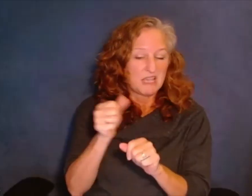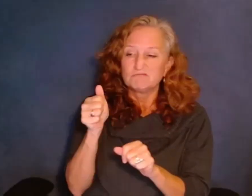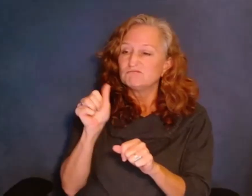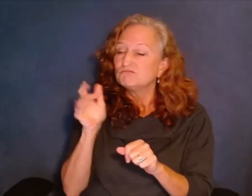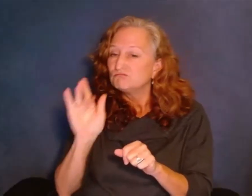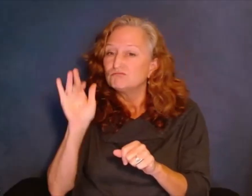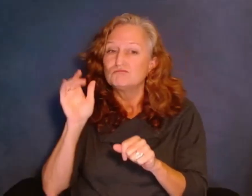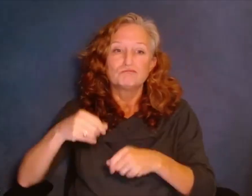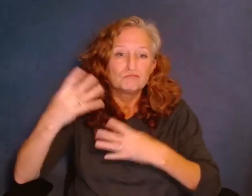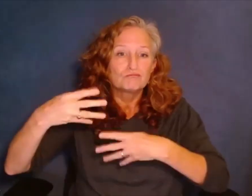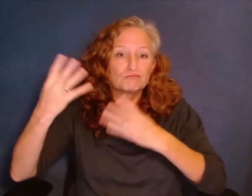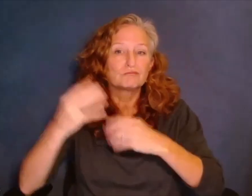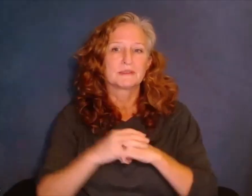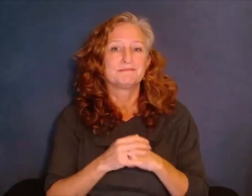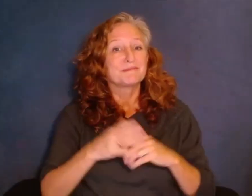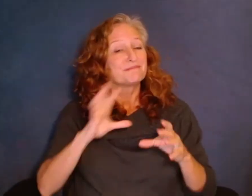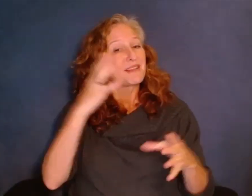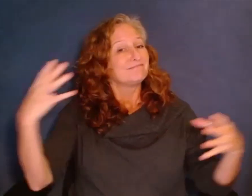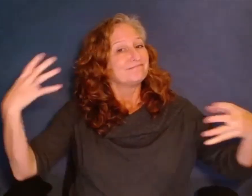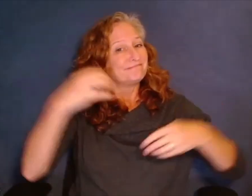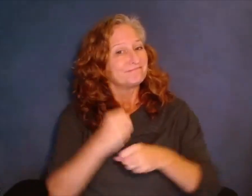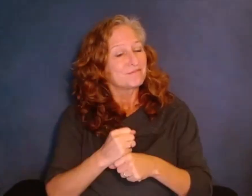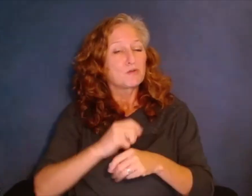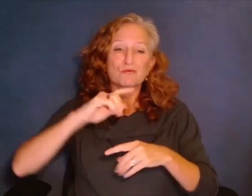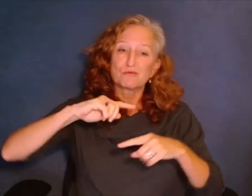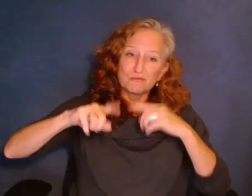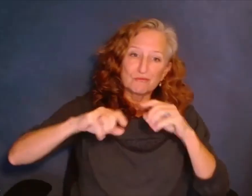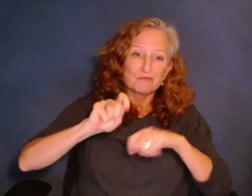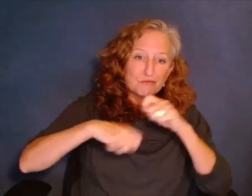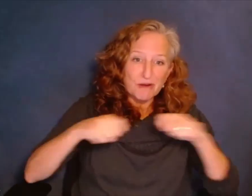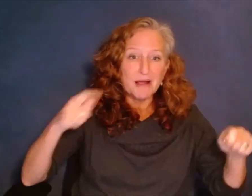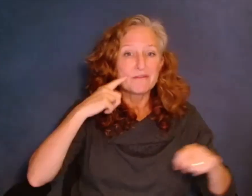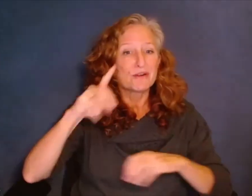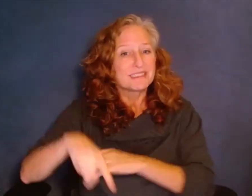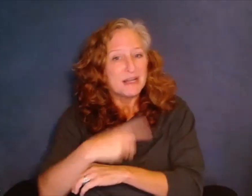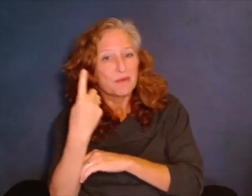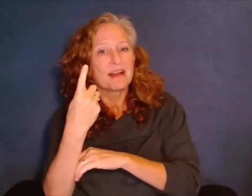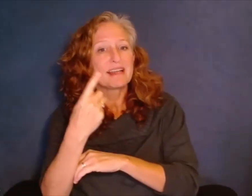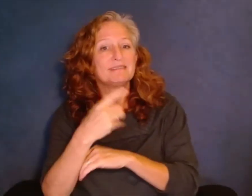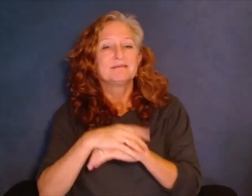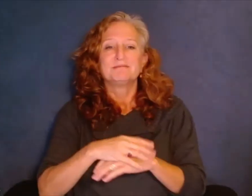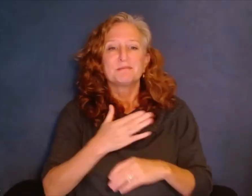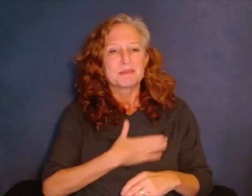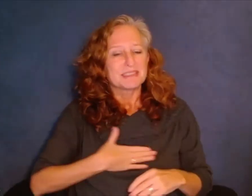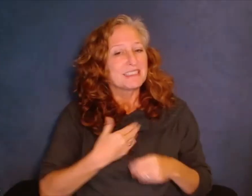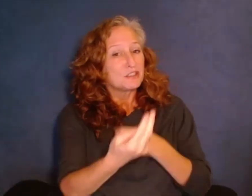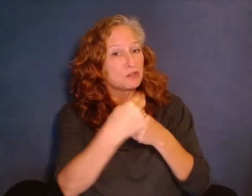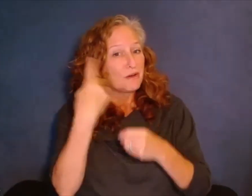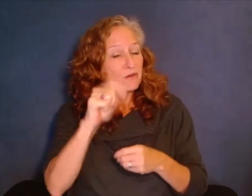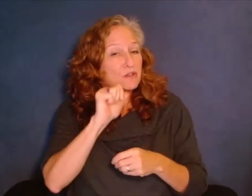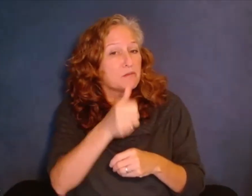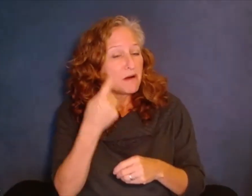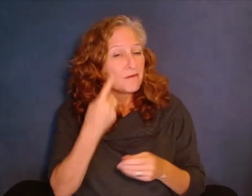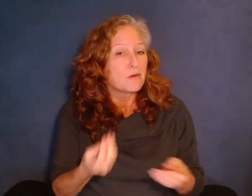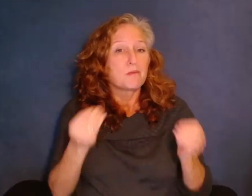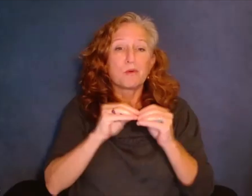Thanks. Yeah, it's amazing, isn't it, now how cameras are just, you don't even need a camera. You can do everything on your